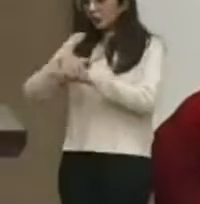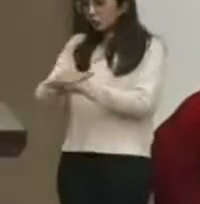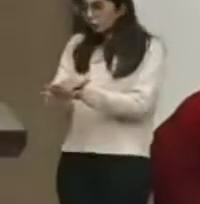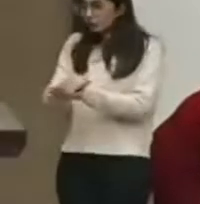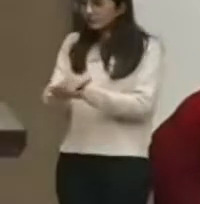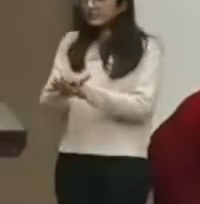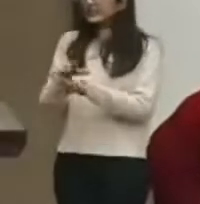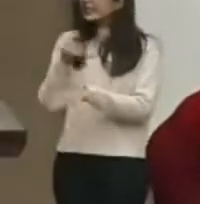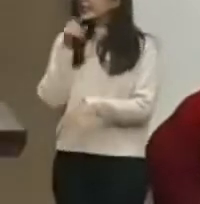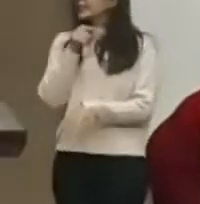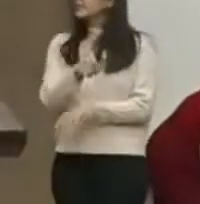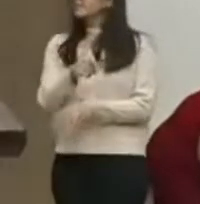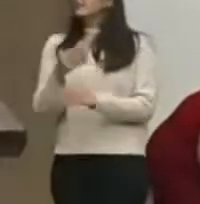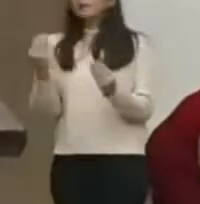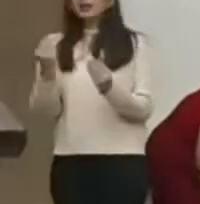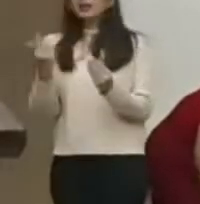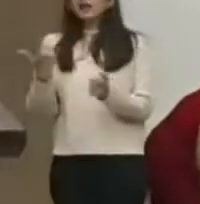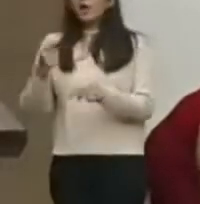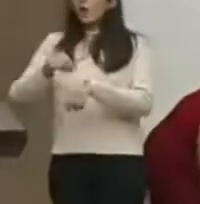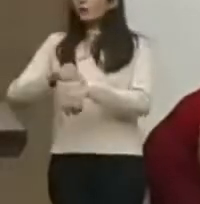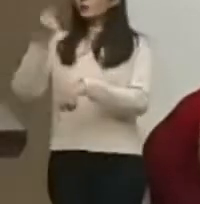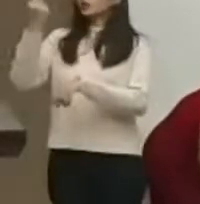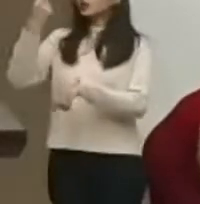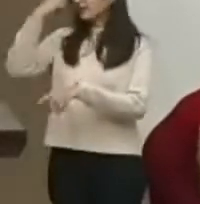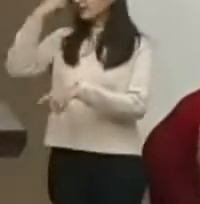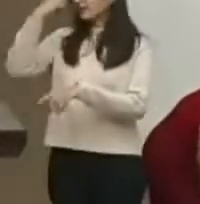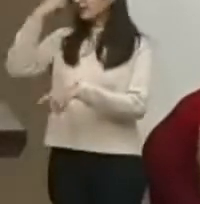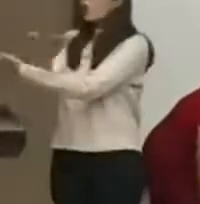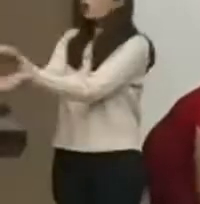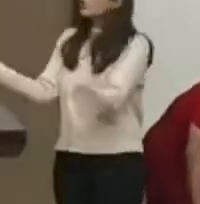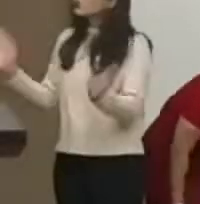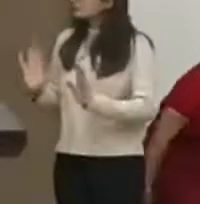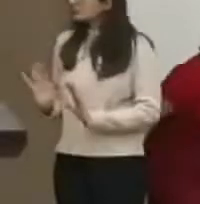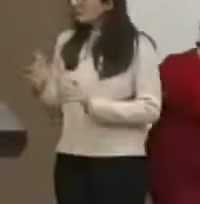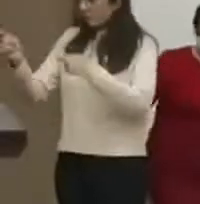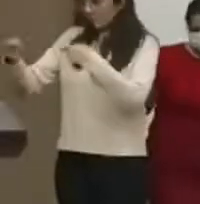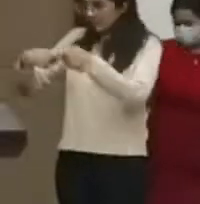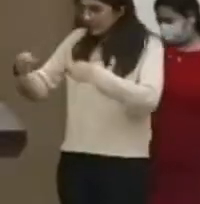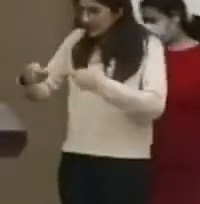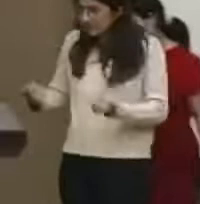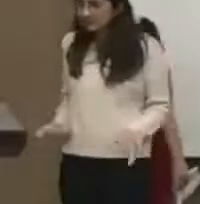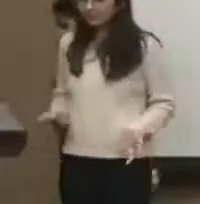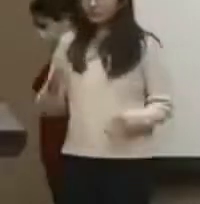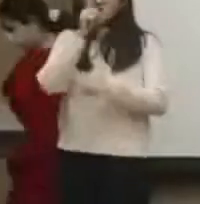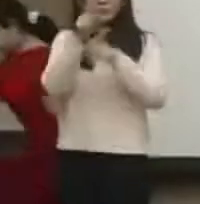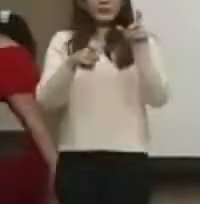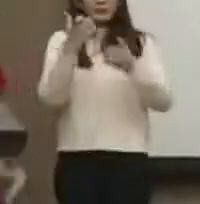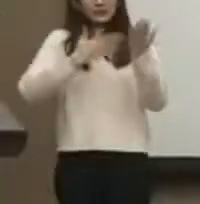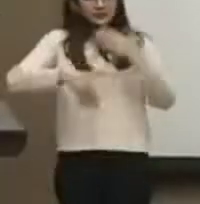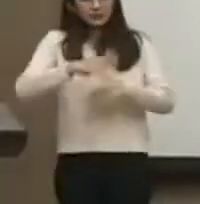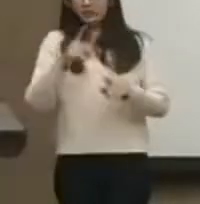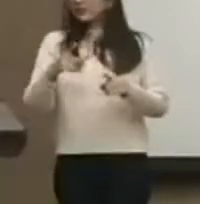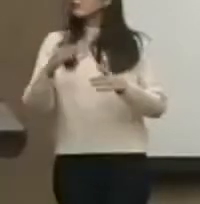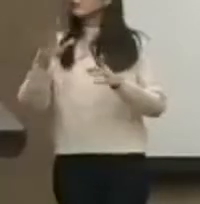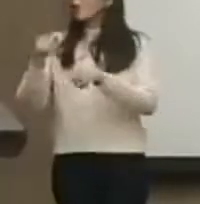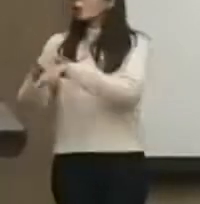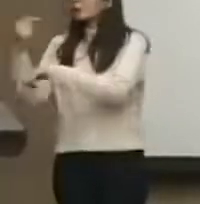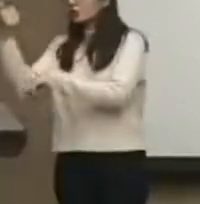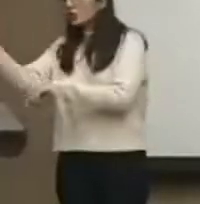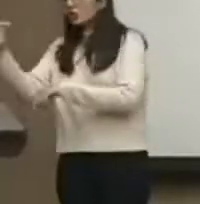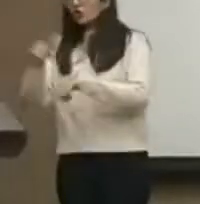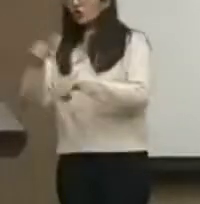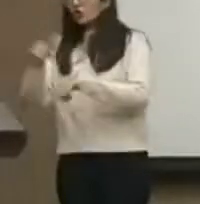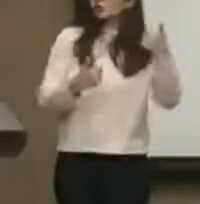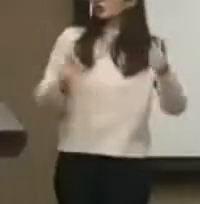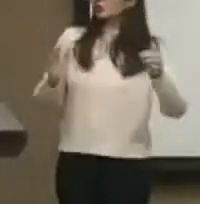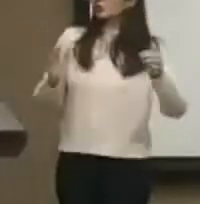something which is creating opportunities for everybody, for businesses and for people with disabilities, whether it is hiring of